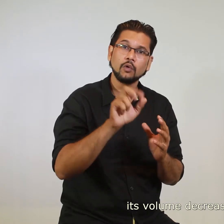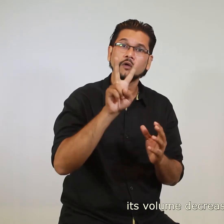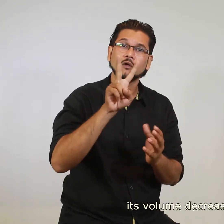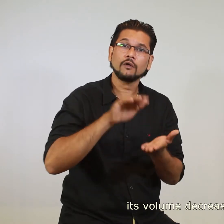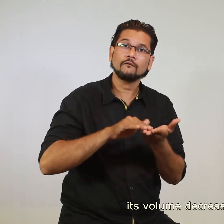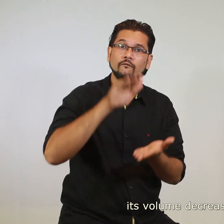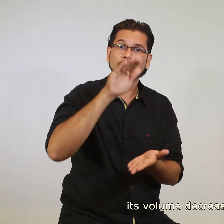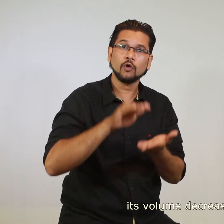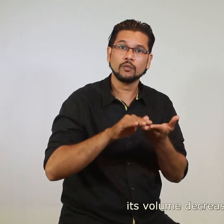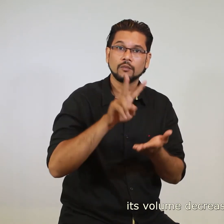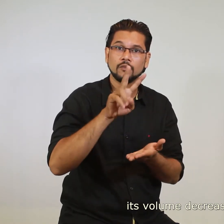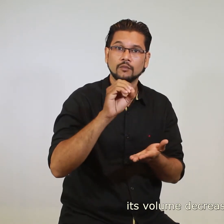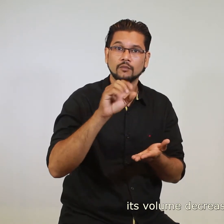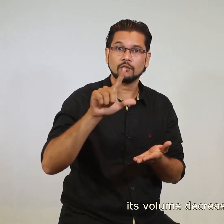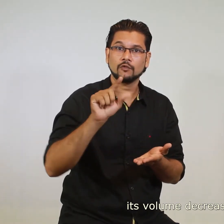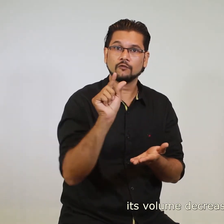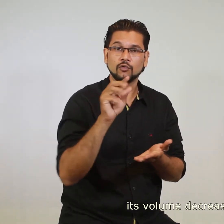its volume increases,